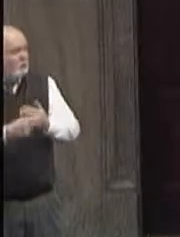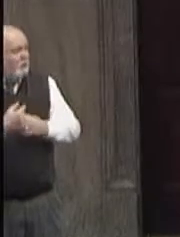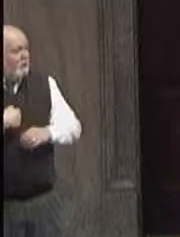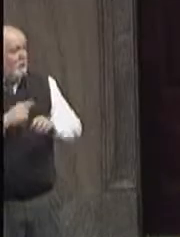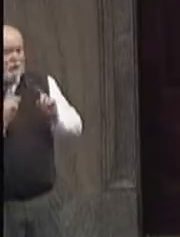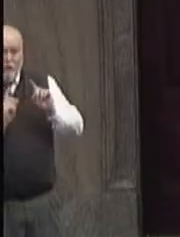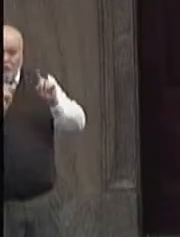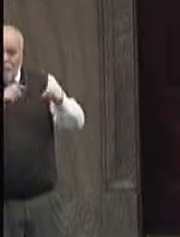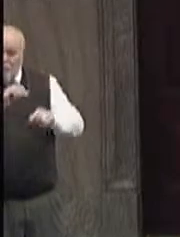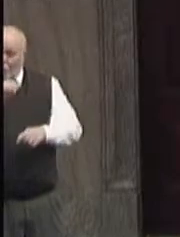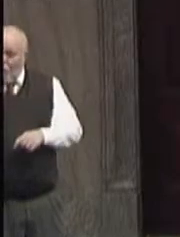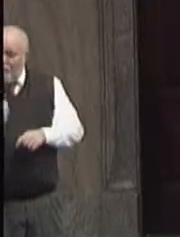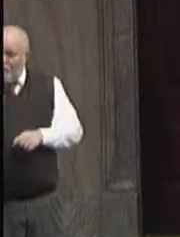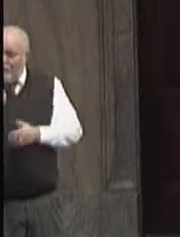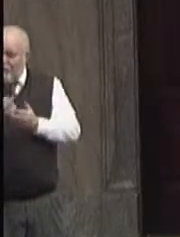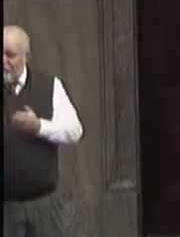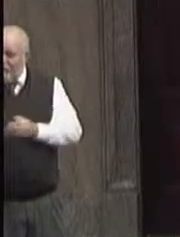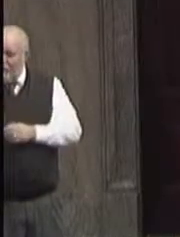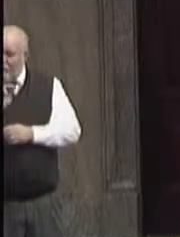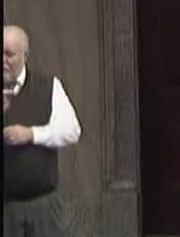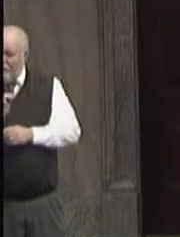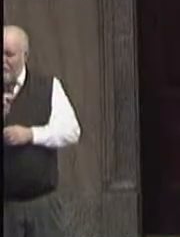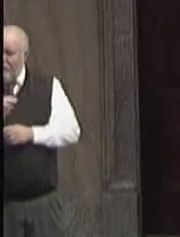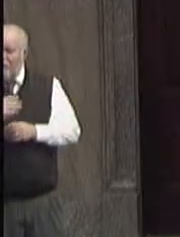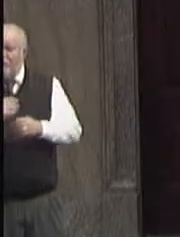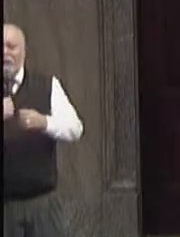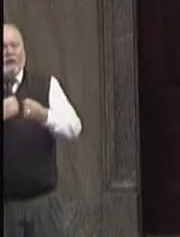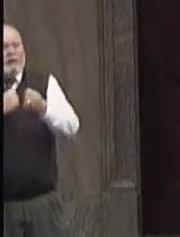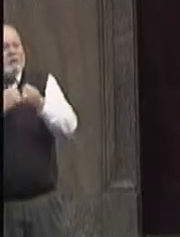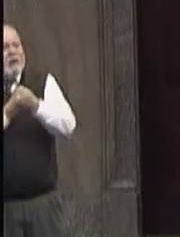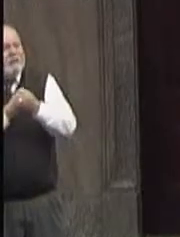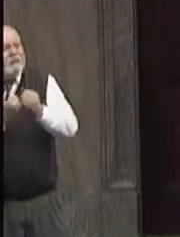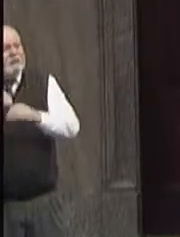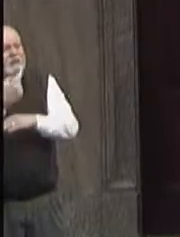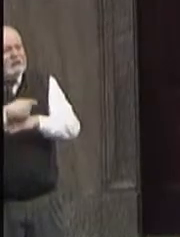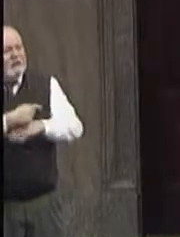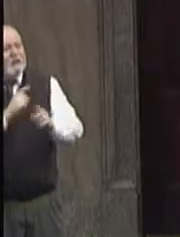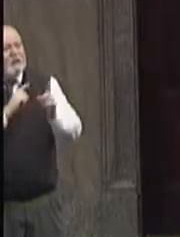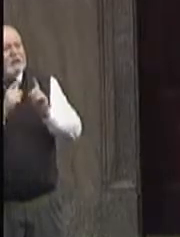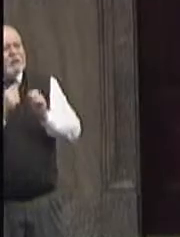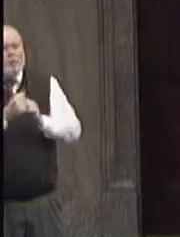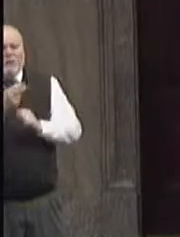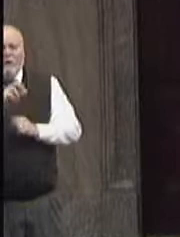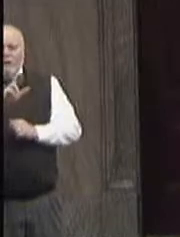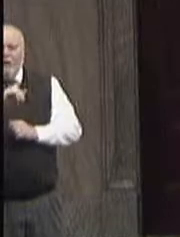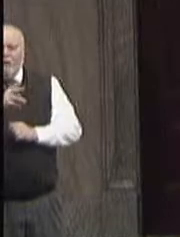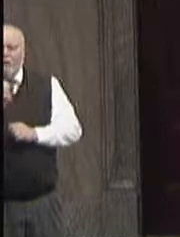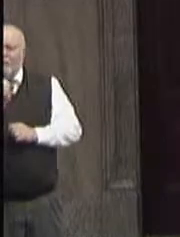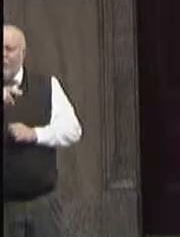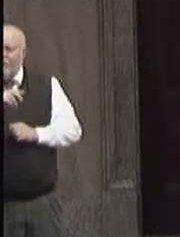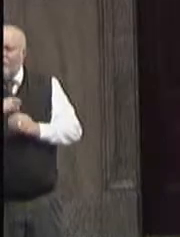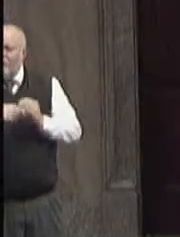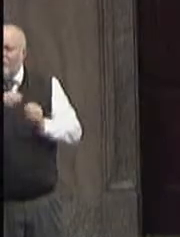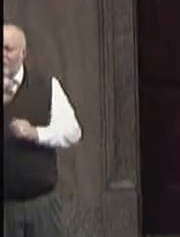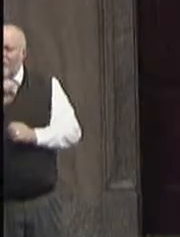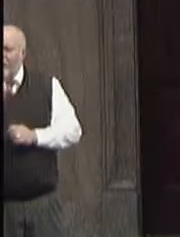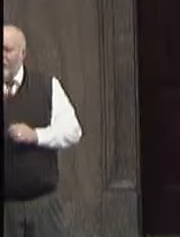to Albany last Monday as part of the Children's Agenda Advocacy Day. I spoke to Harry Bronson regarding the EI